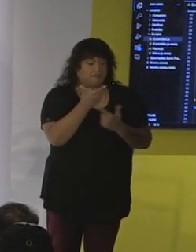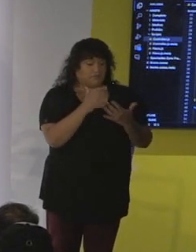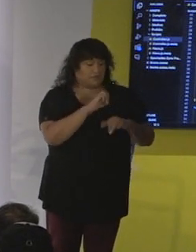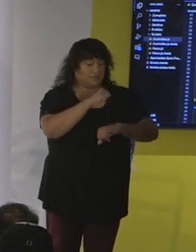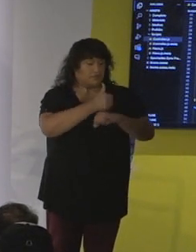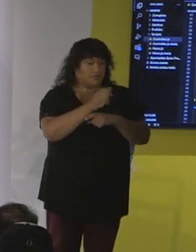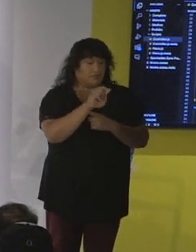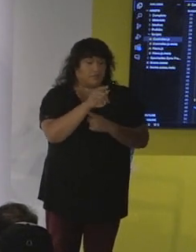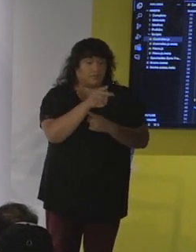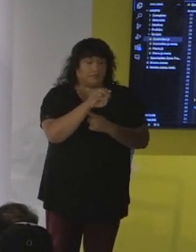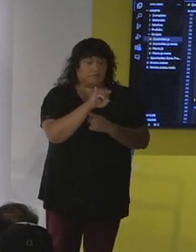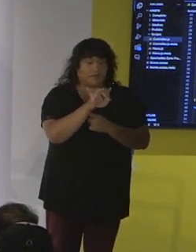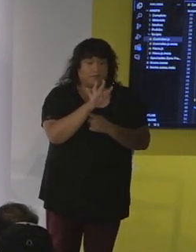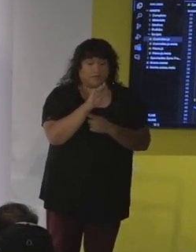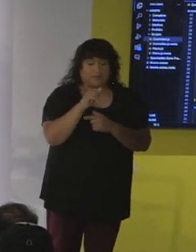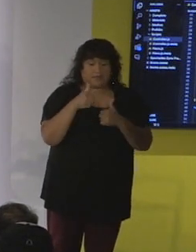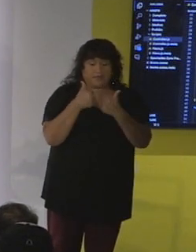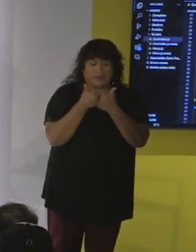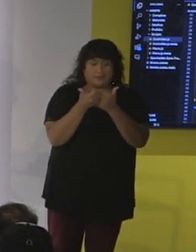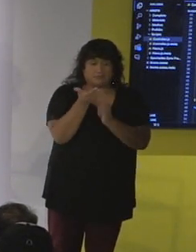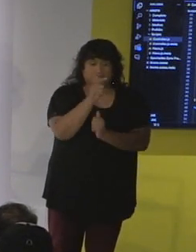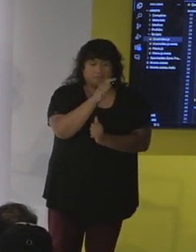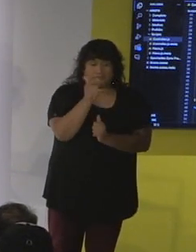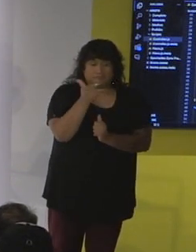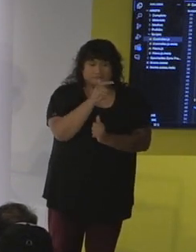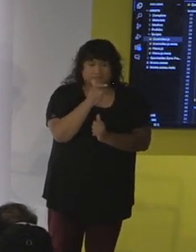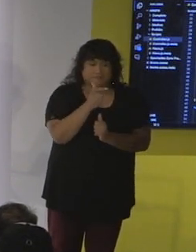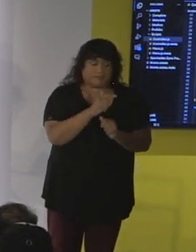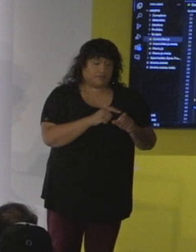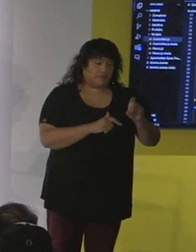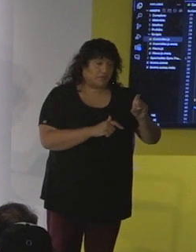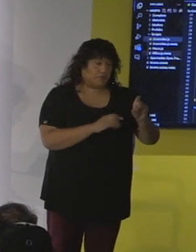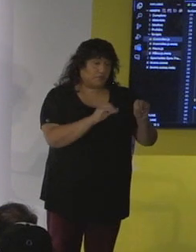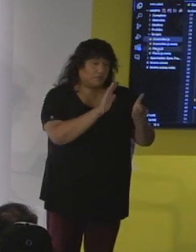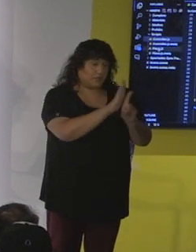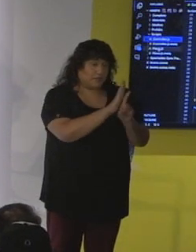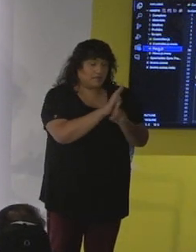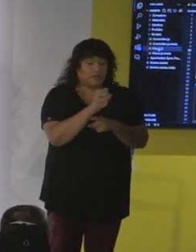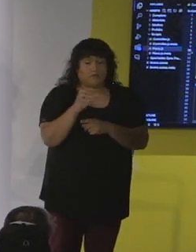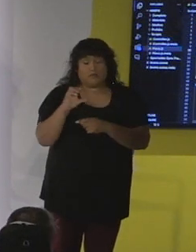X is going to move theirs. O is going to move theirs. So we also